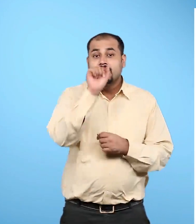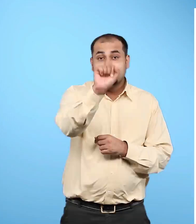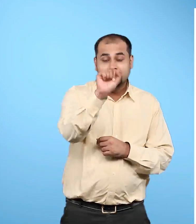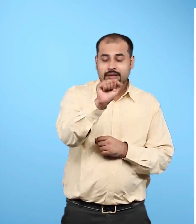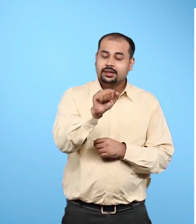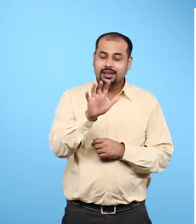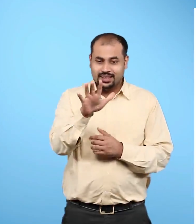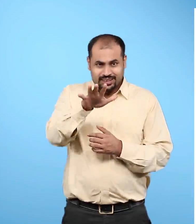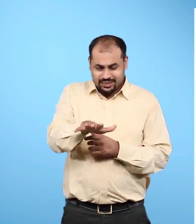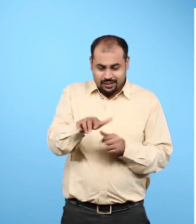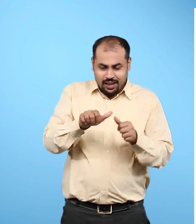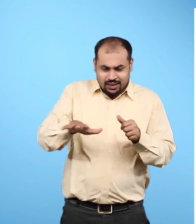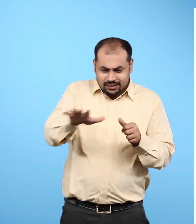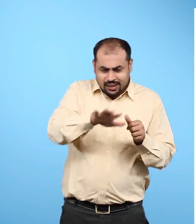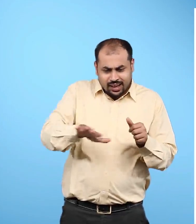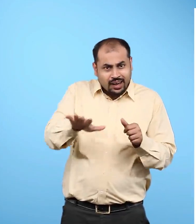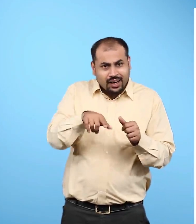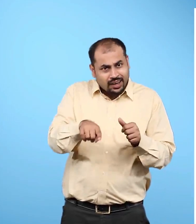What is the area of your hand?